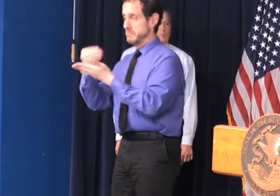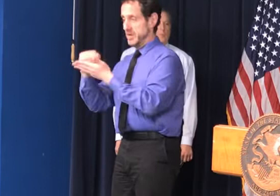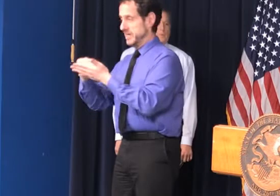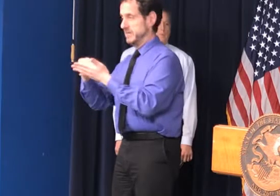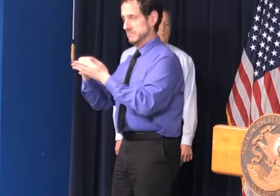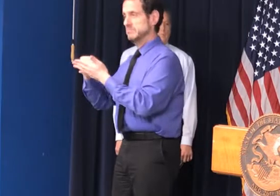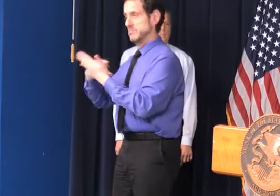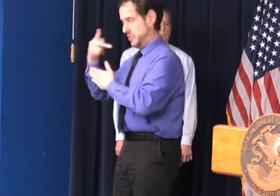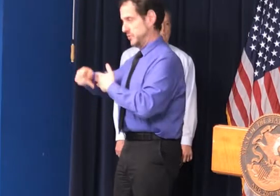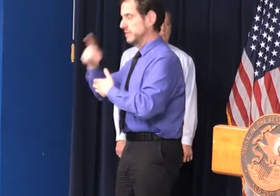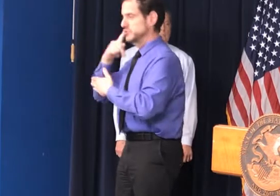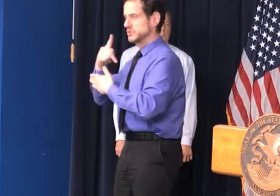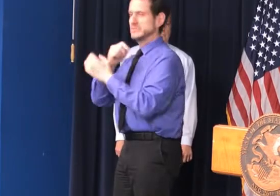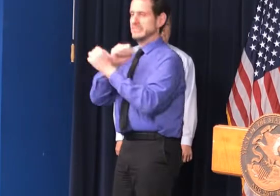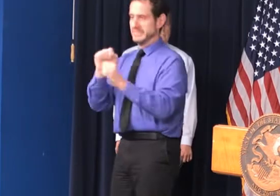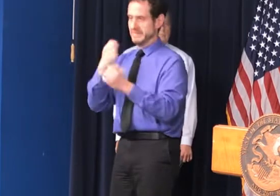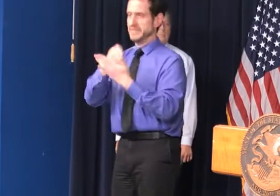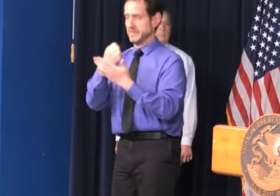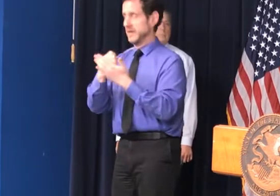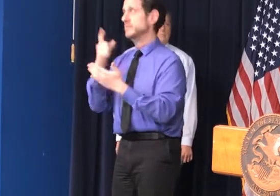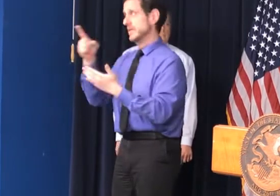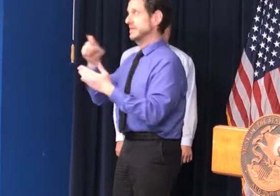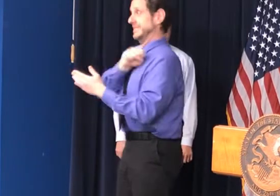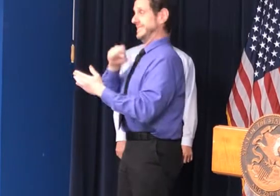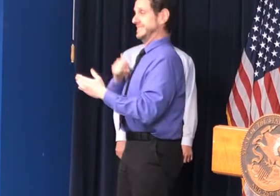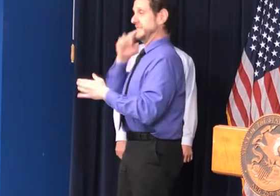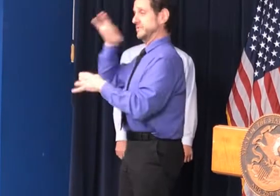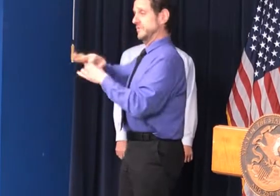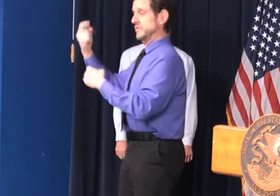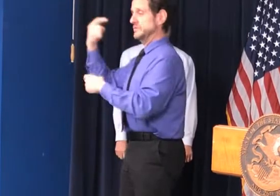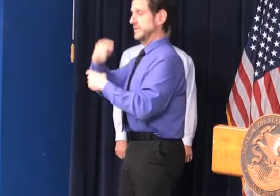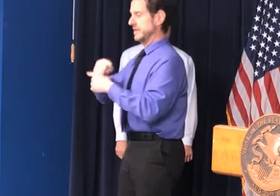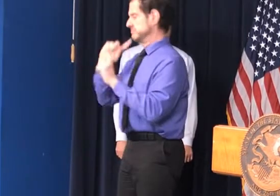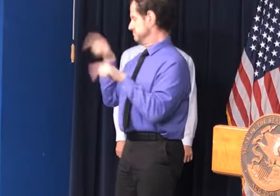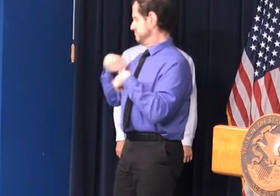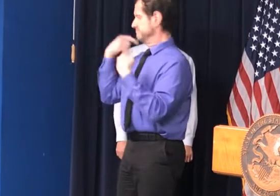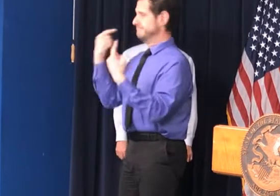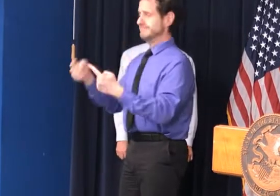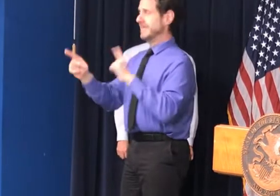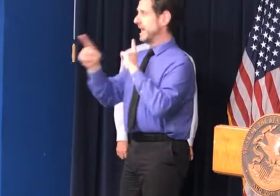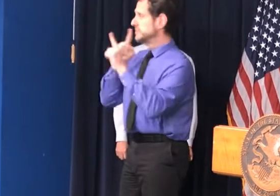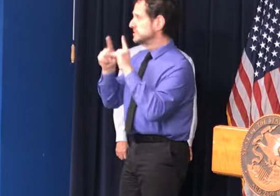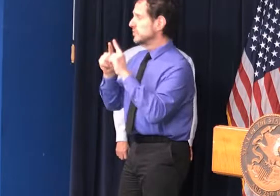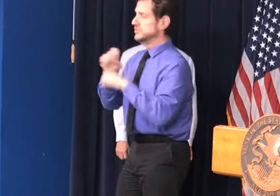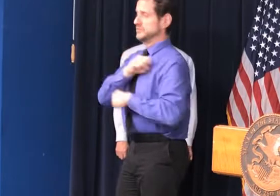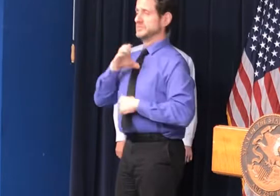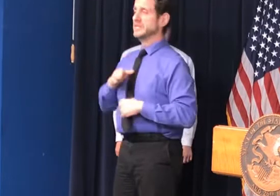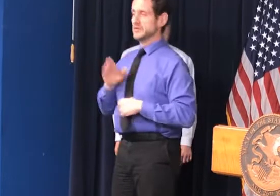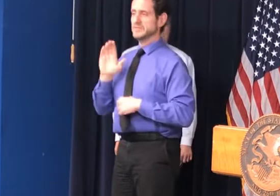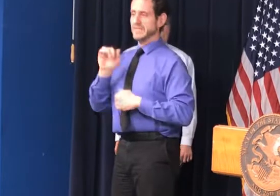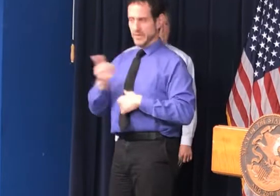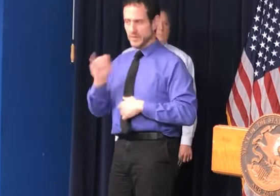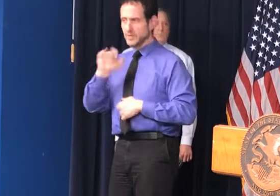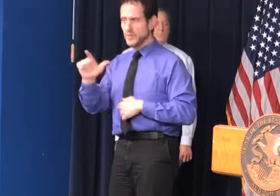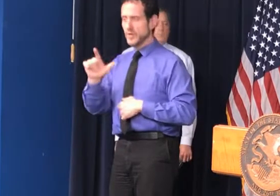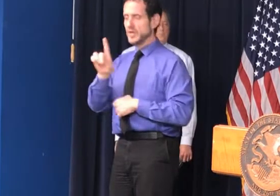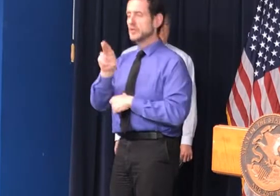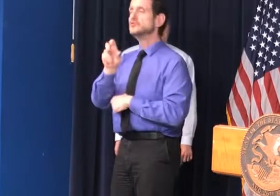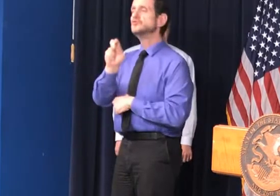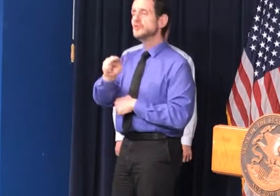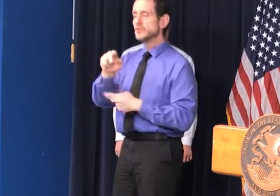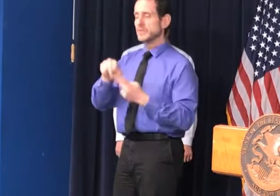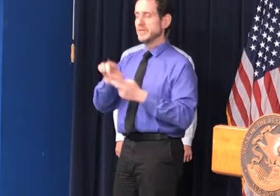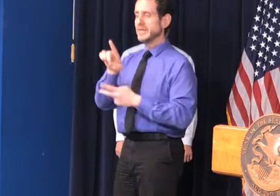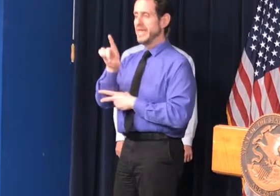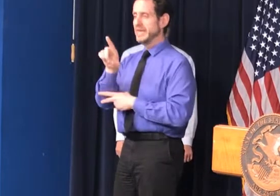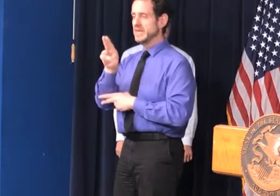vote today. For days, I've been speaking directly with Senators Durbin and Duckworth and a half a dozen